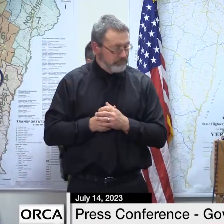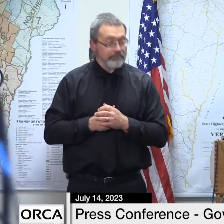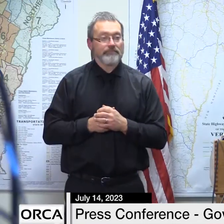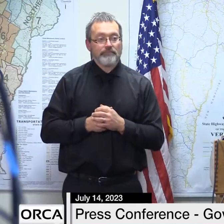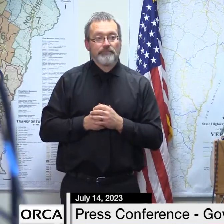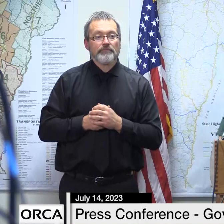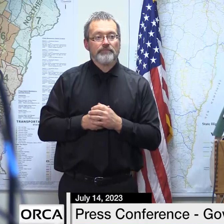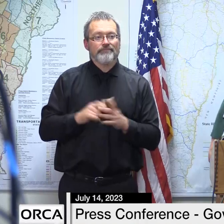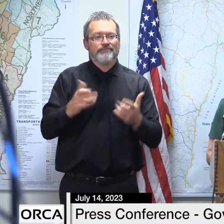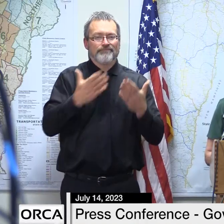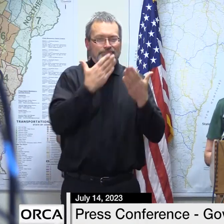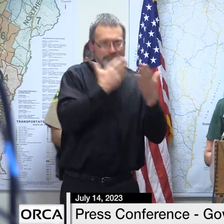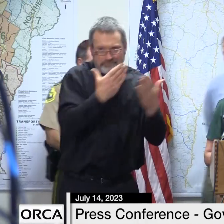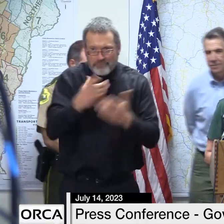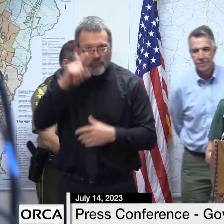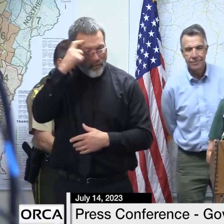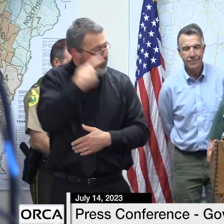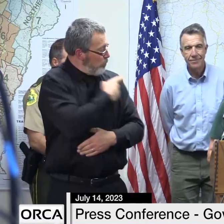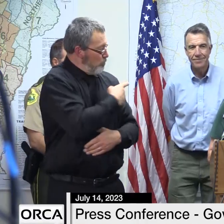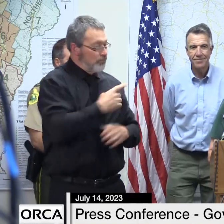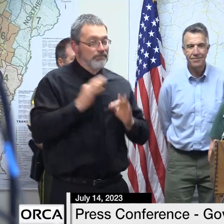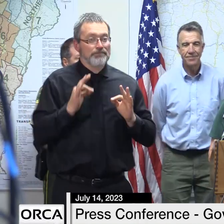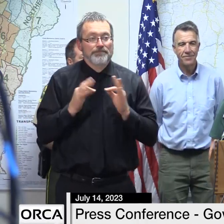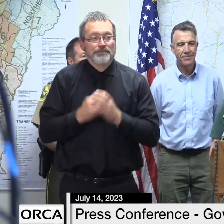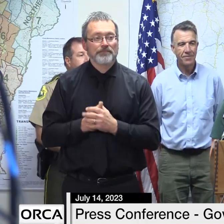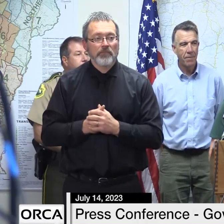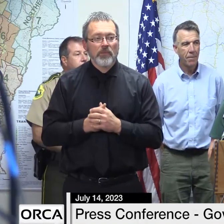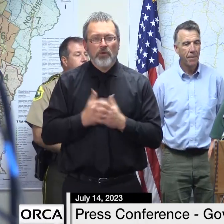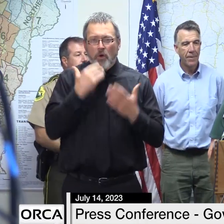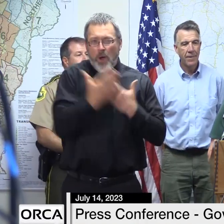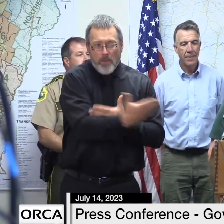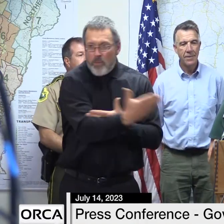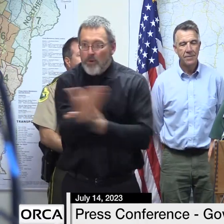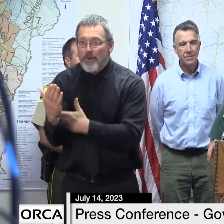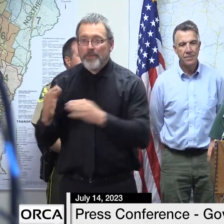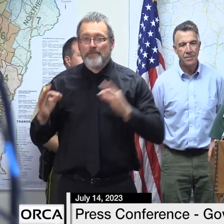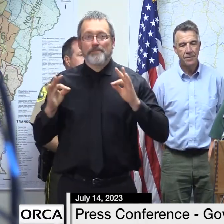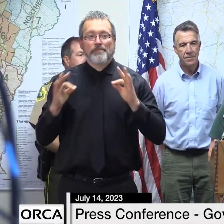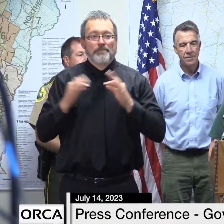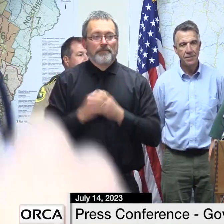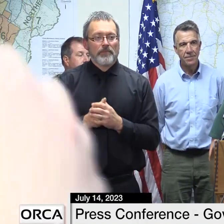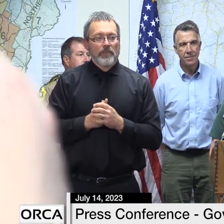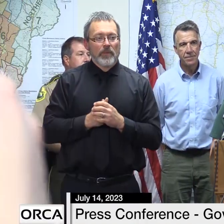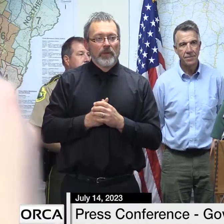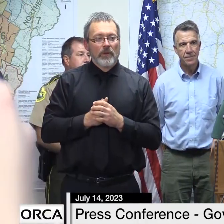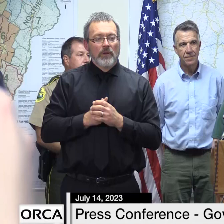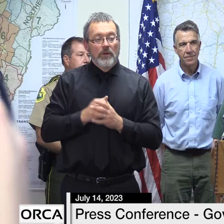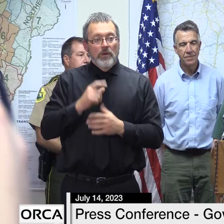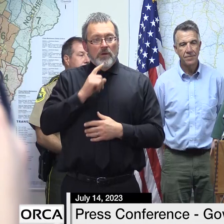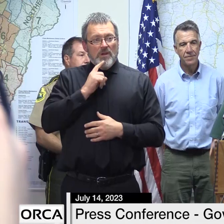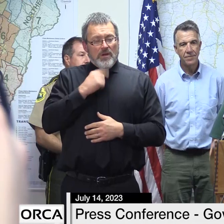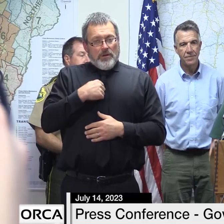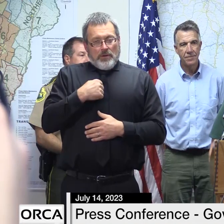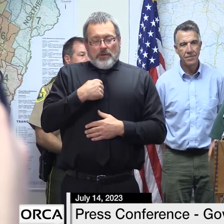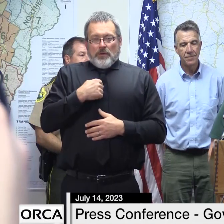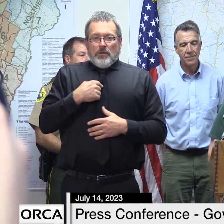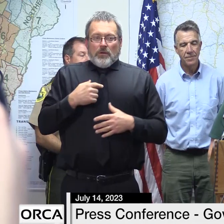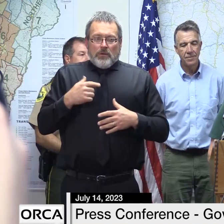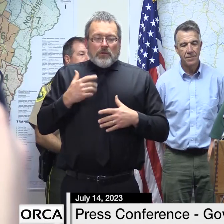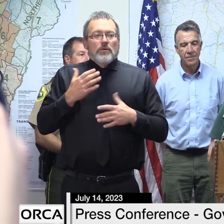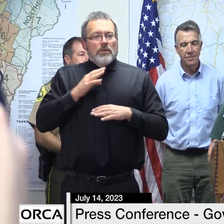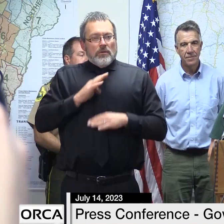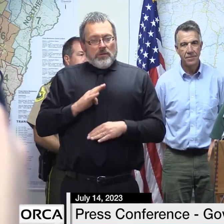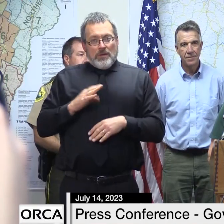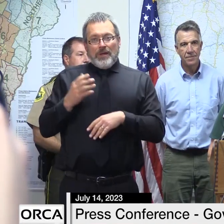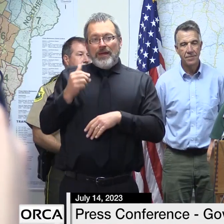Thank you, Governor. Good morning. Good morning, my fellow Vermonters. We are relieved that last night's storms did not bring the